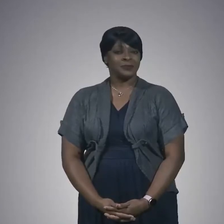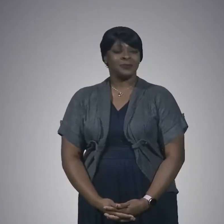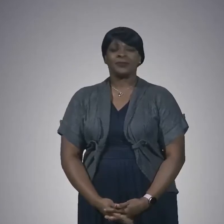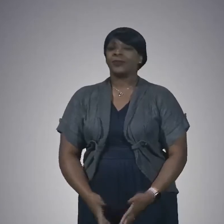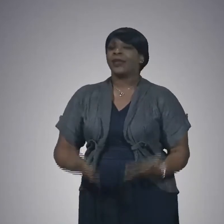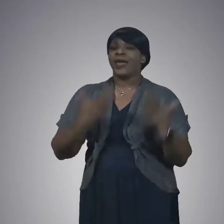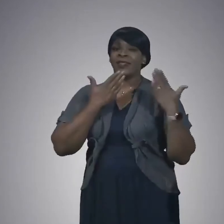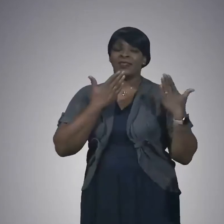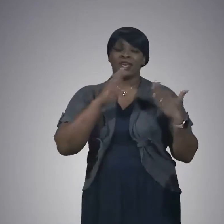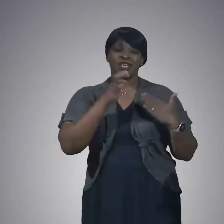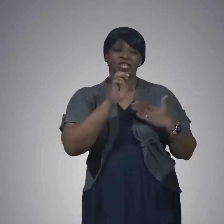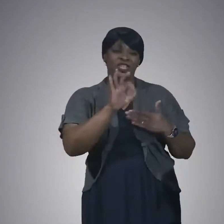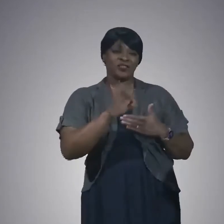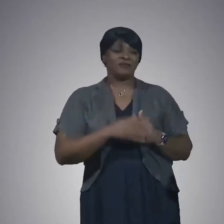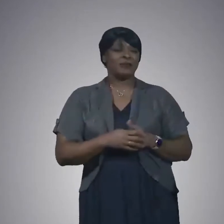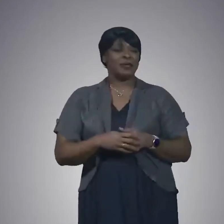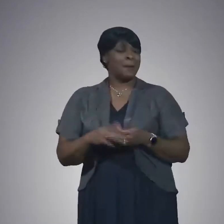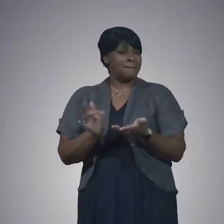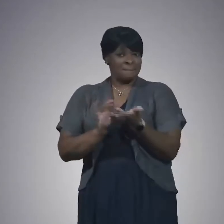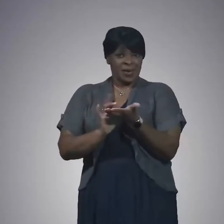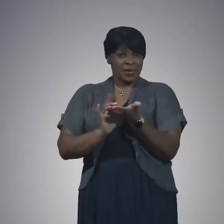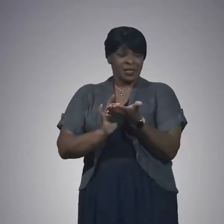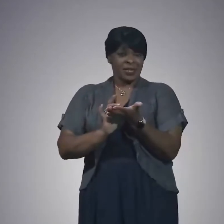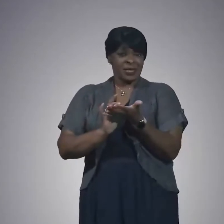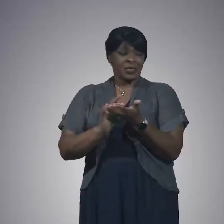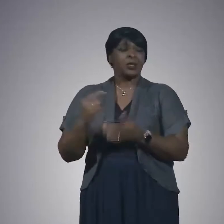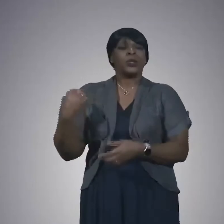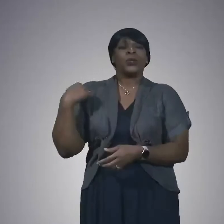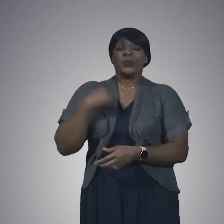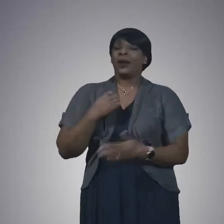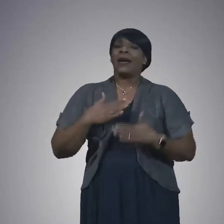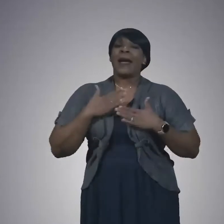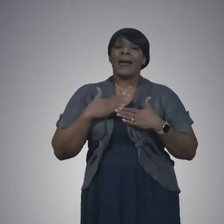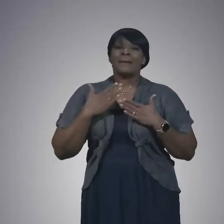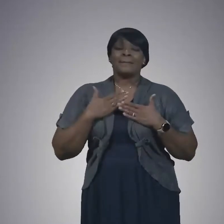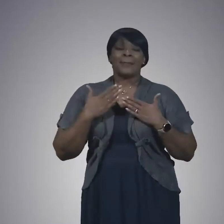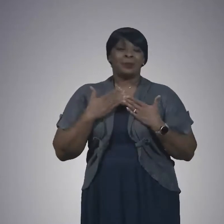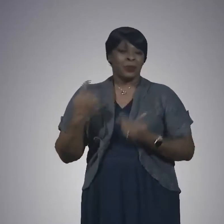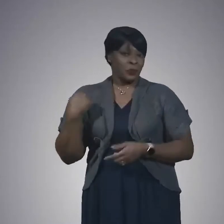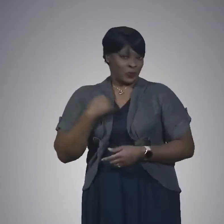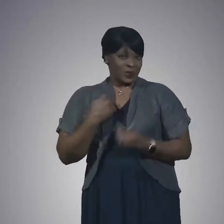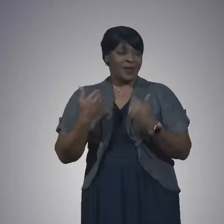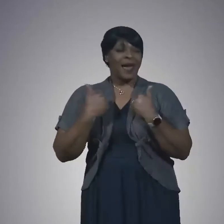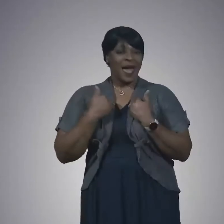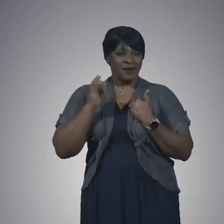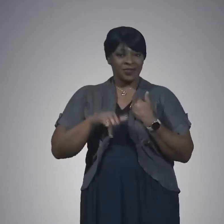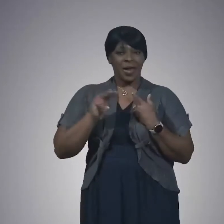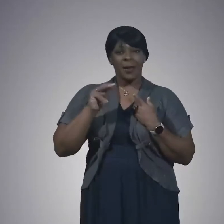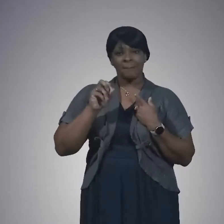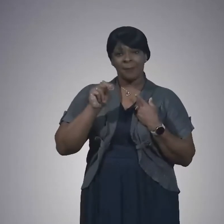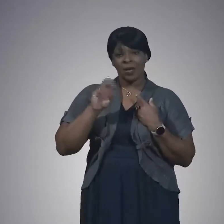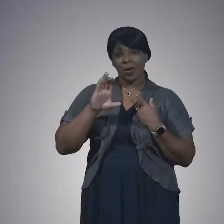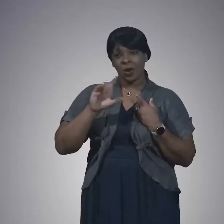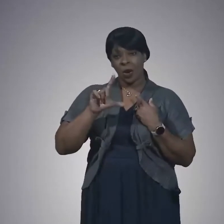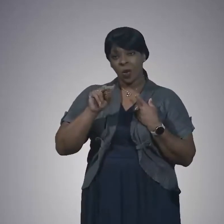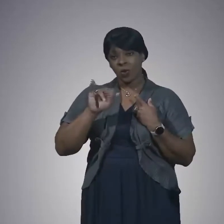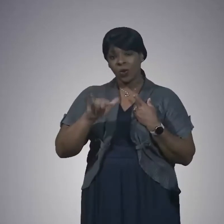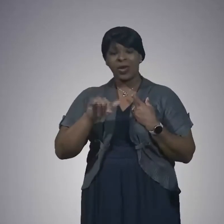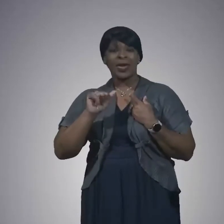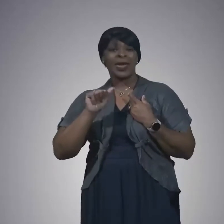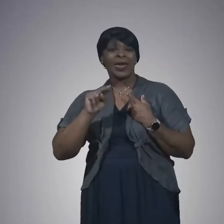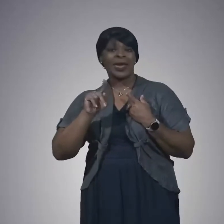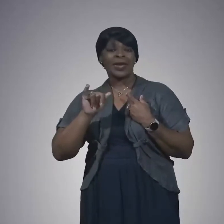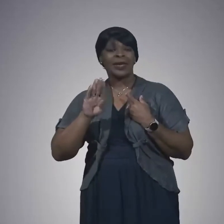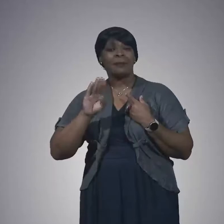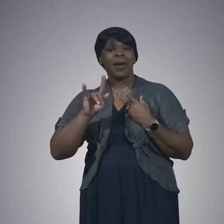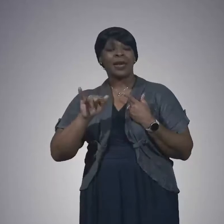Thanks, Chief. Medically, we're just happy that we have monoclonal antibodies as another tool